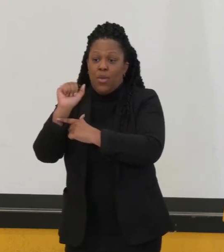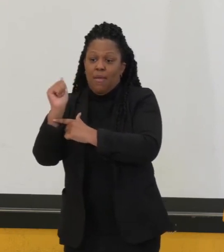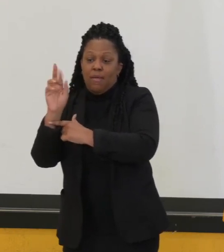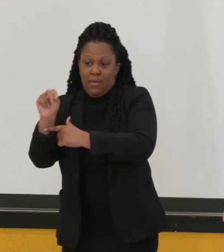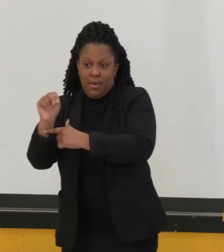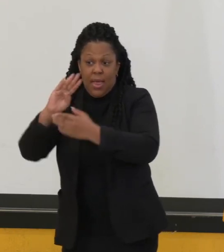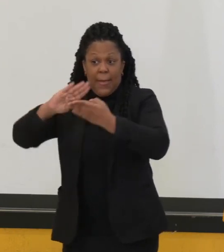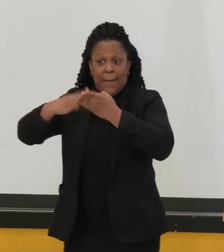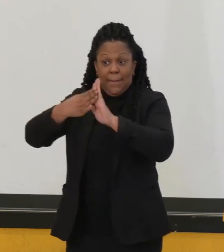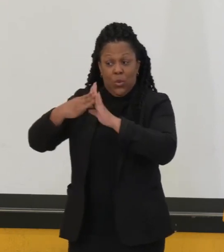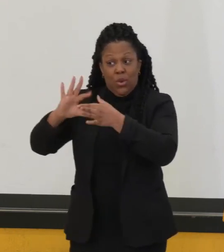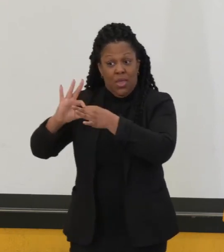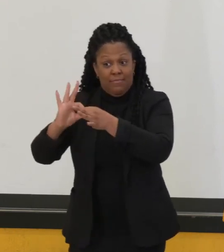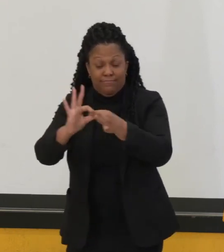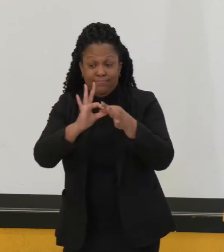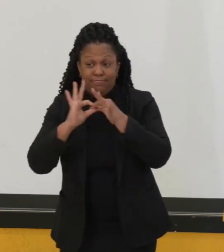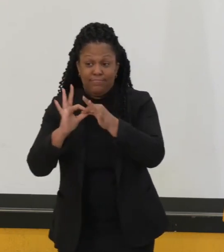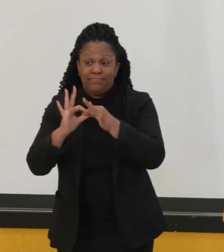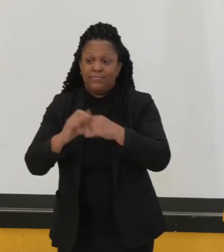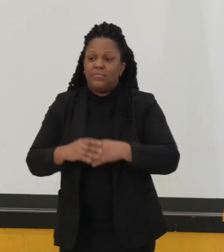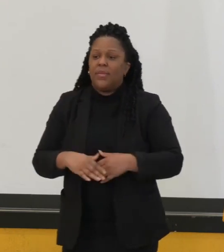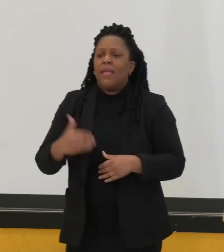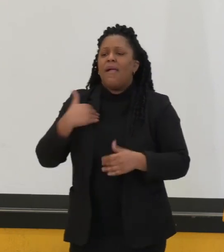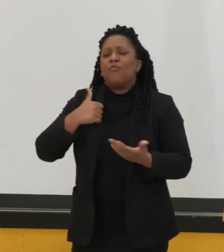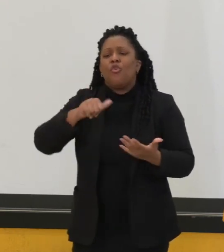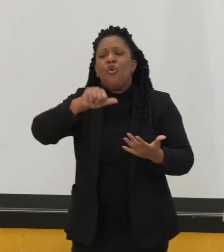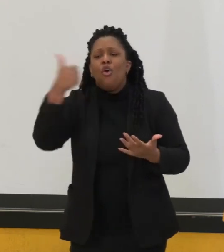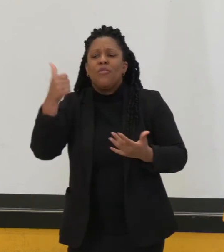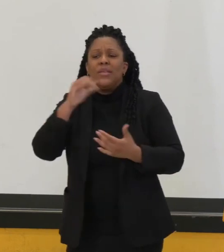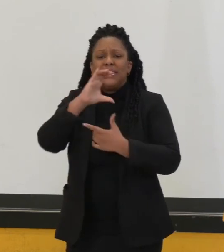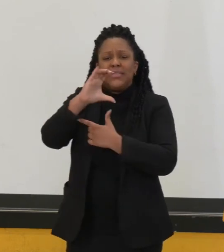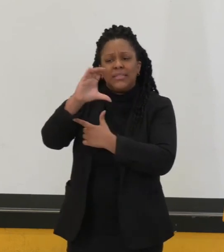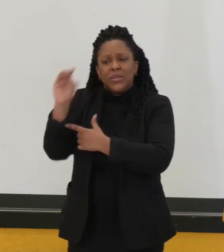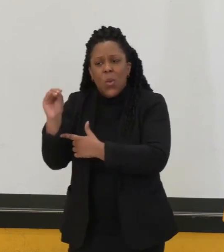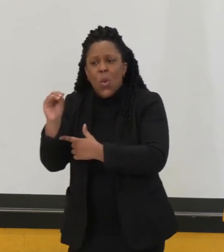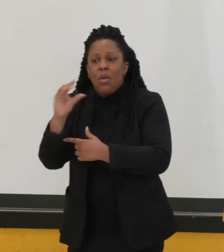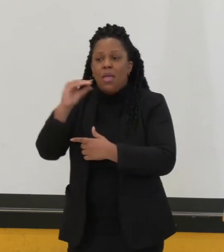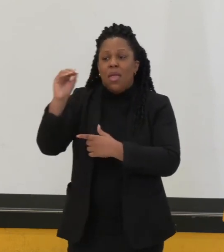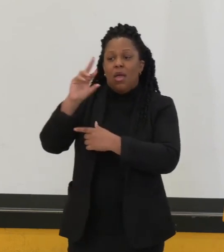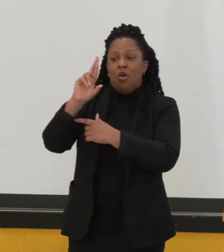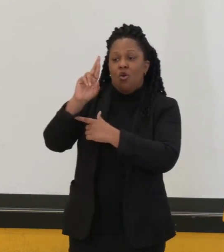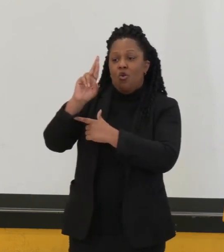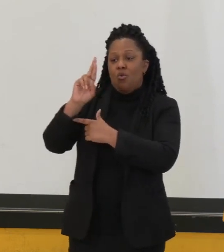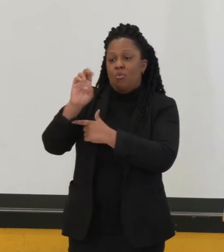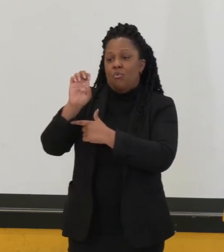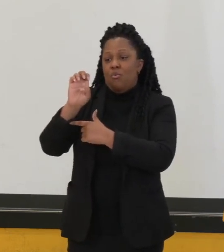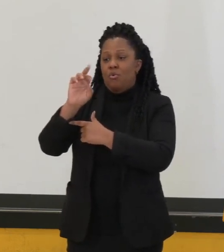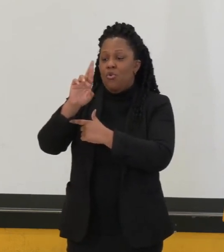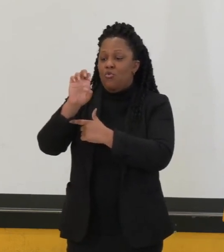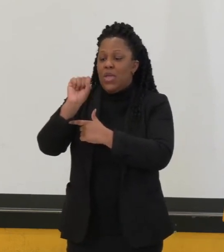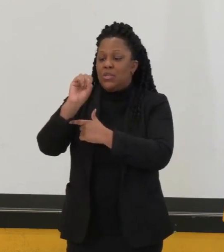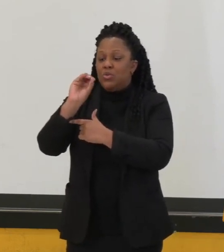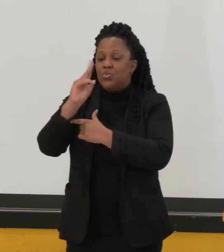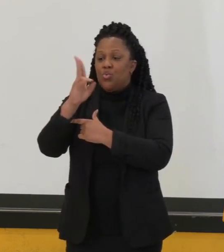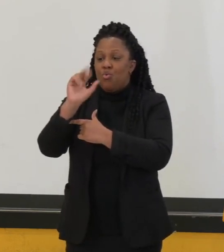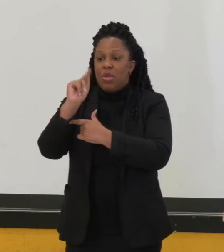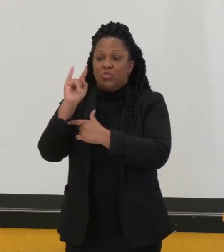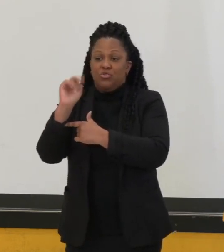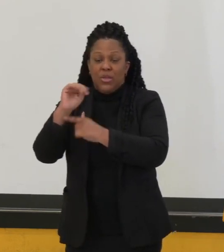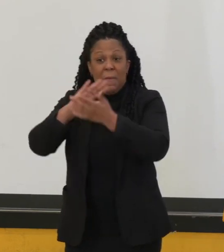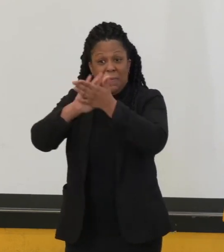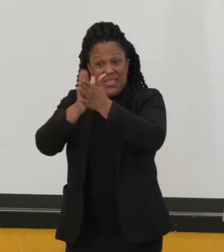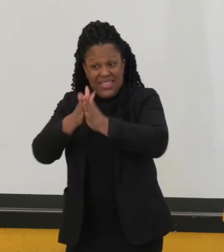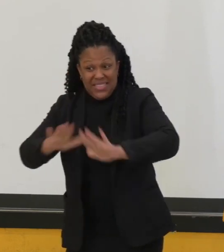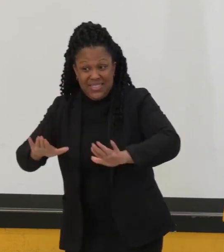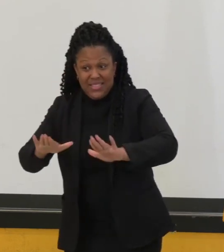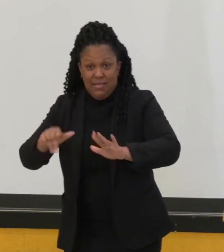Change Equals Opportunity, also known as CEO, Restoration Inc., and We Push for Peace. So these groups will be patrolling in and around communities this